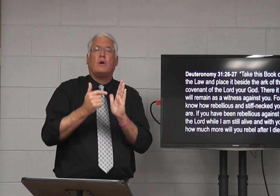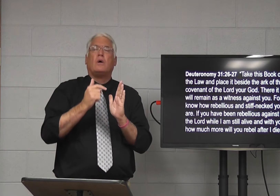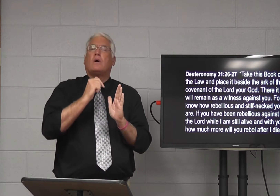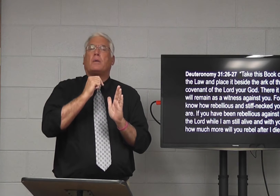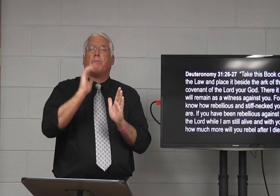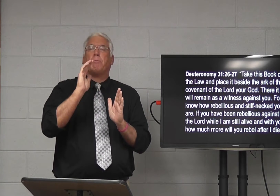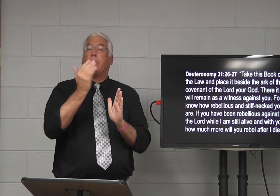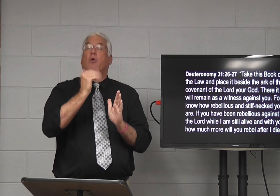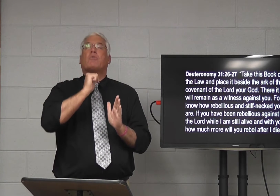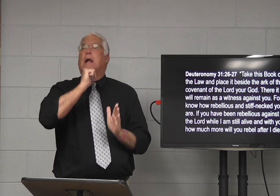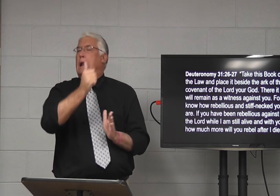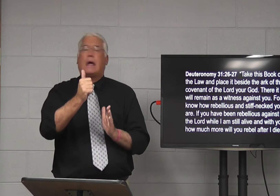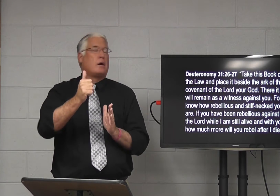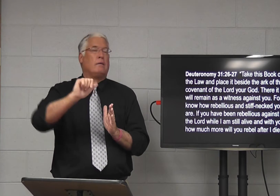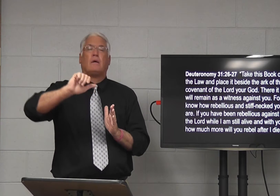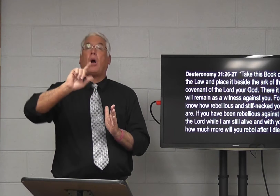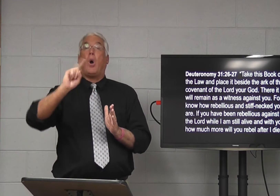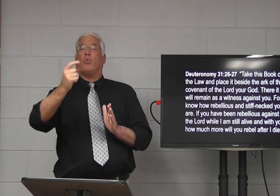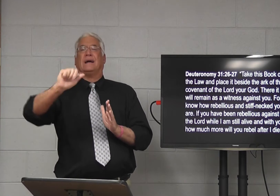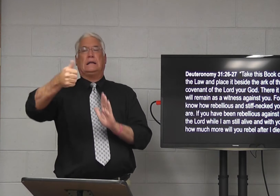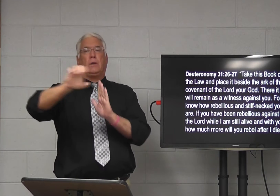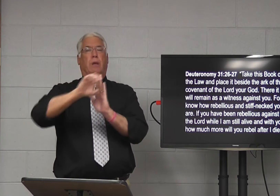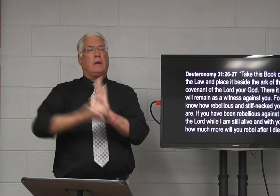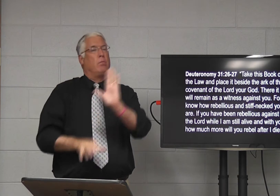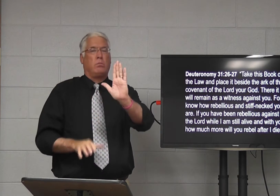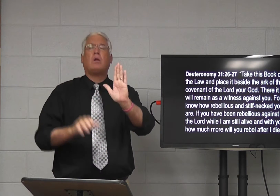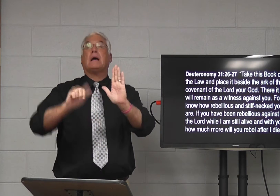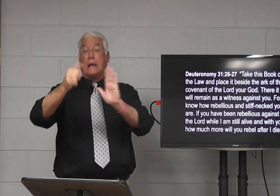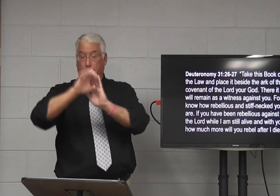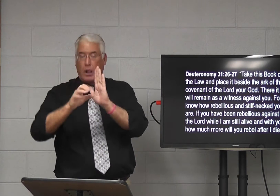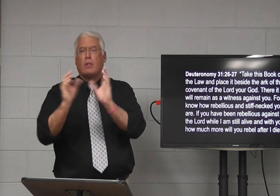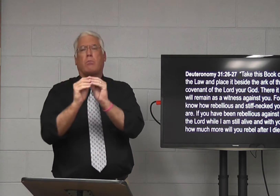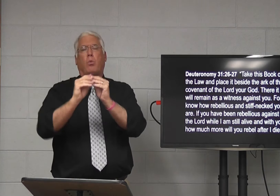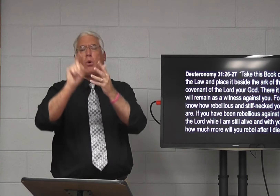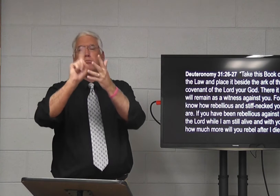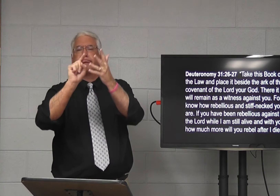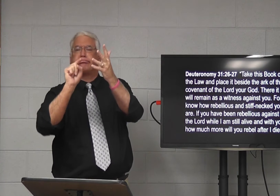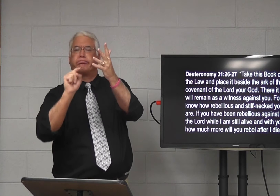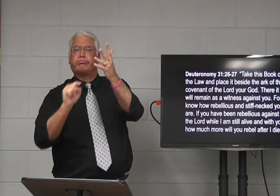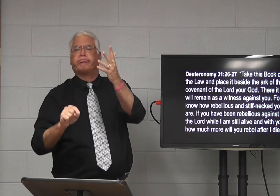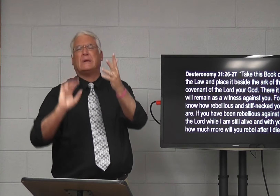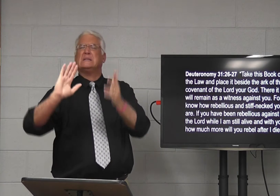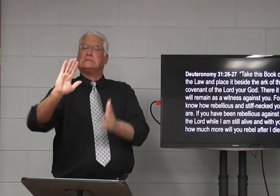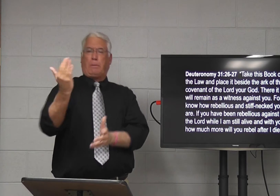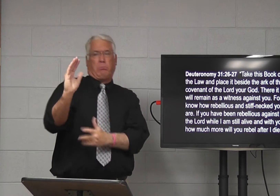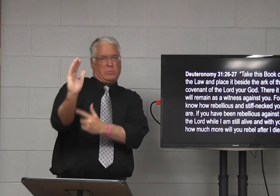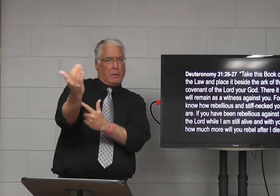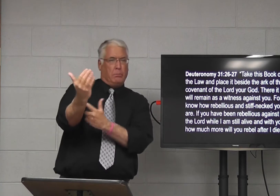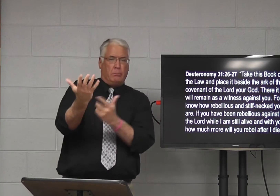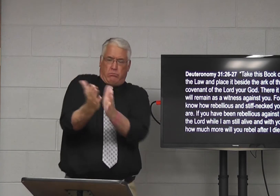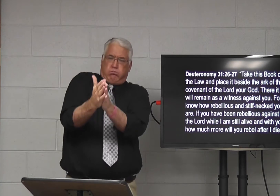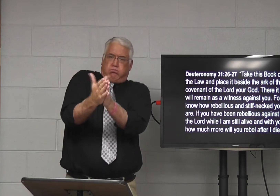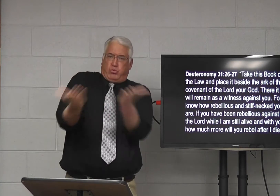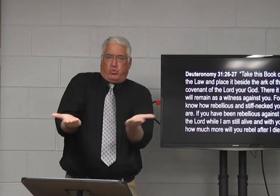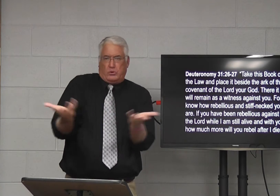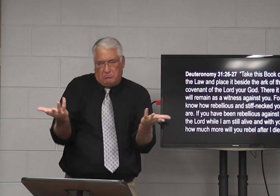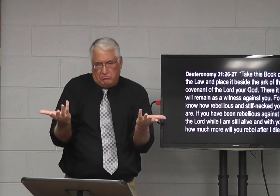He wrote, God's law did not appear to only be the Ten Commandments, that there was more, is what it appeared like.